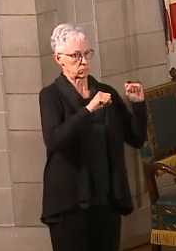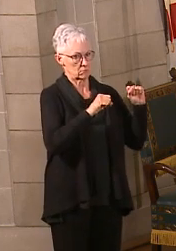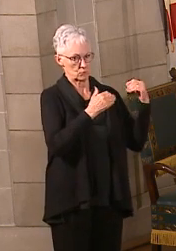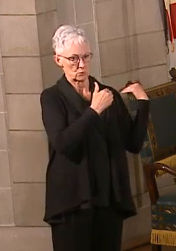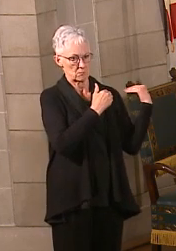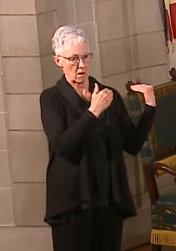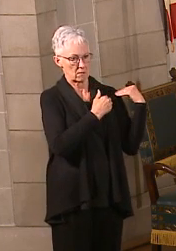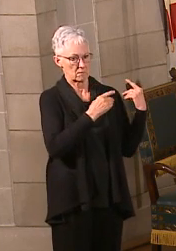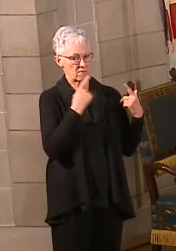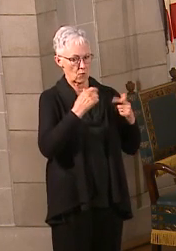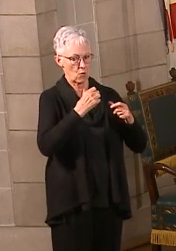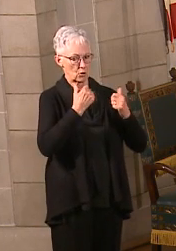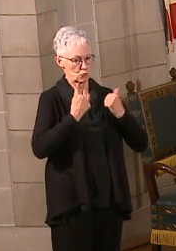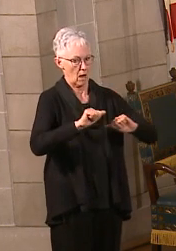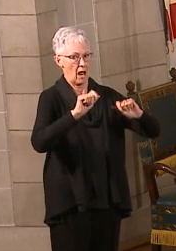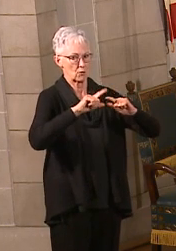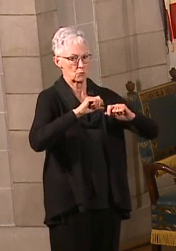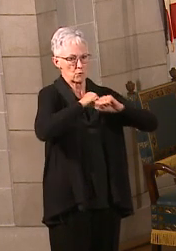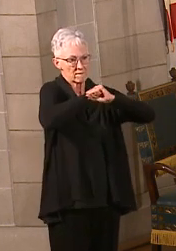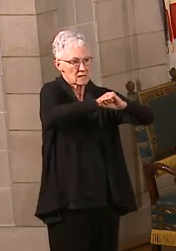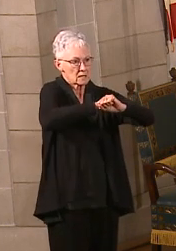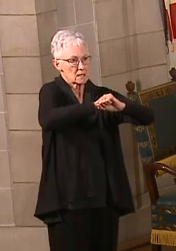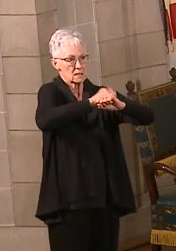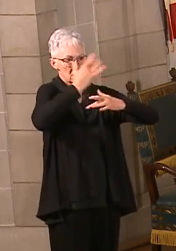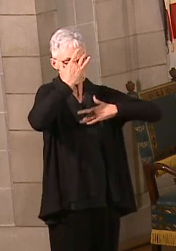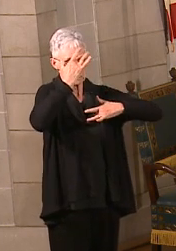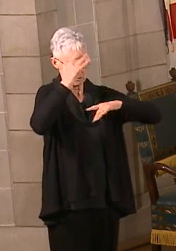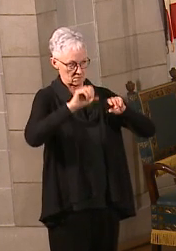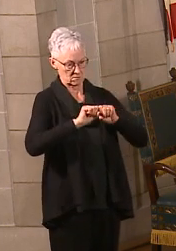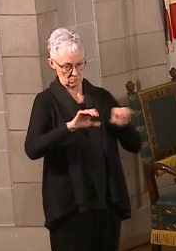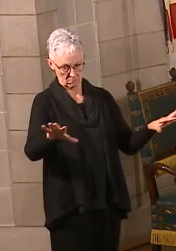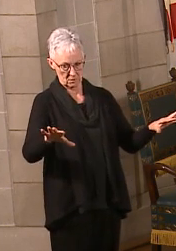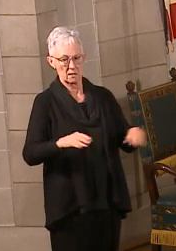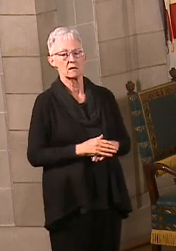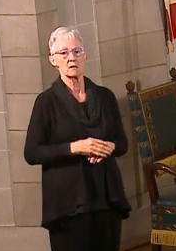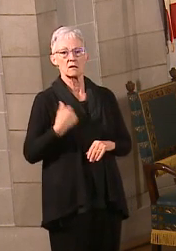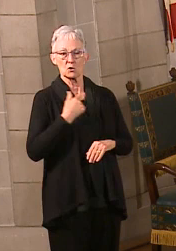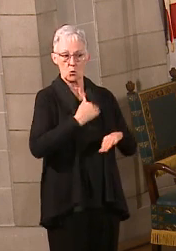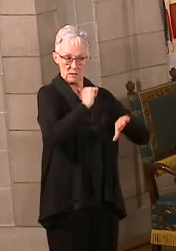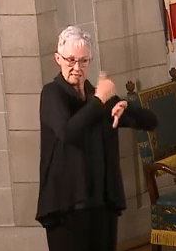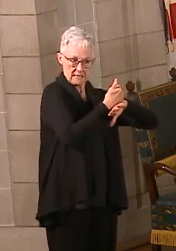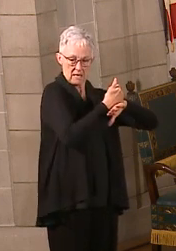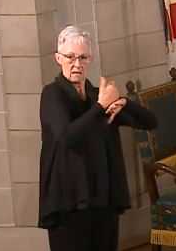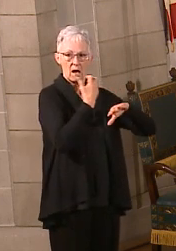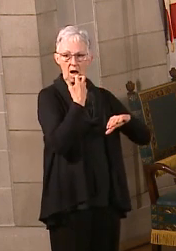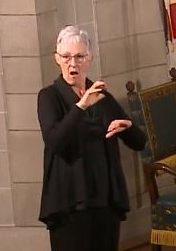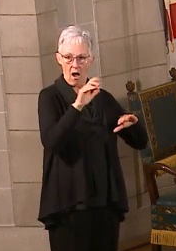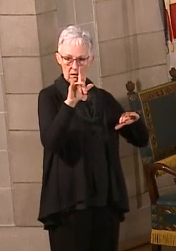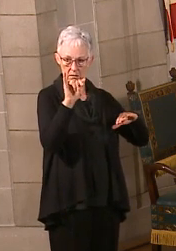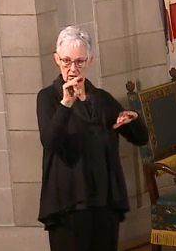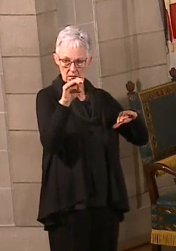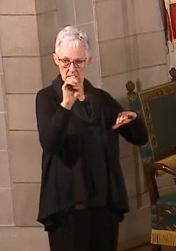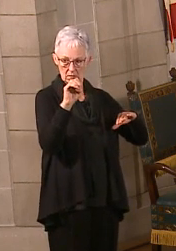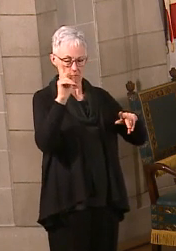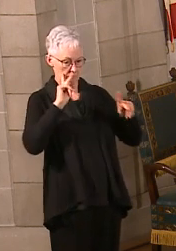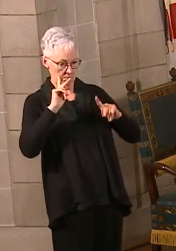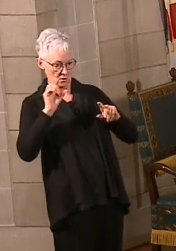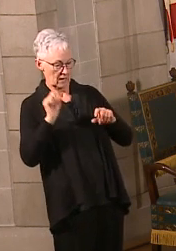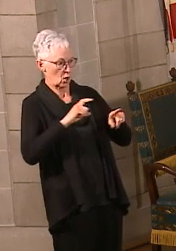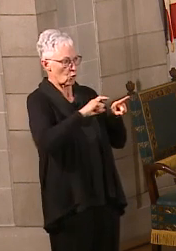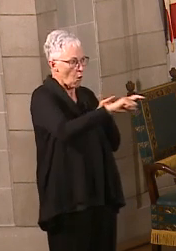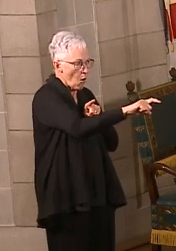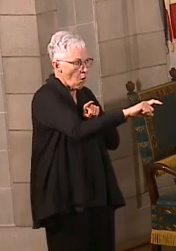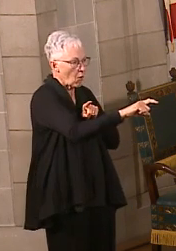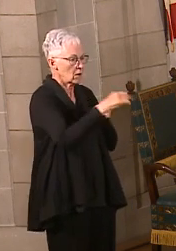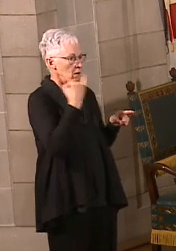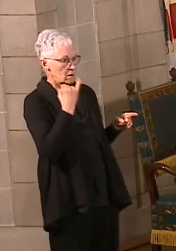hotline available to answer questions from our community members about COVID-19 and the health department's best guidance on